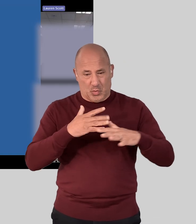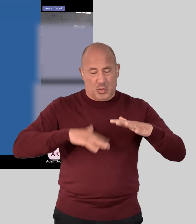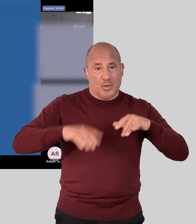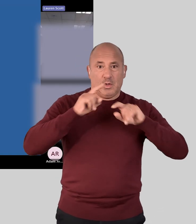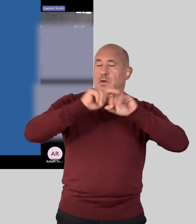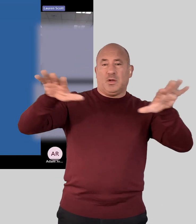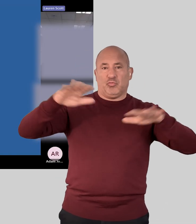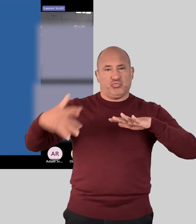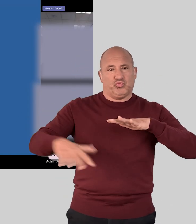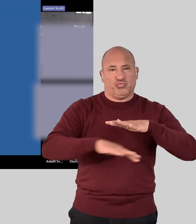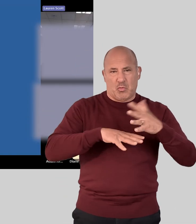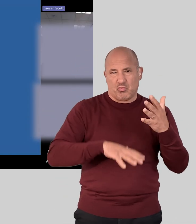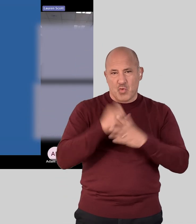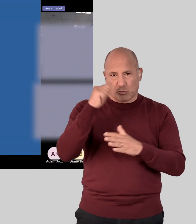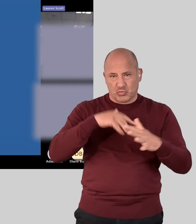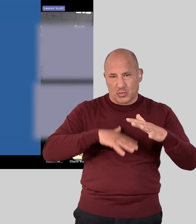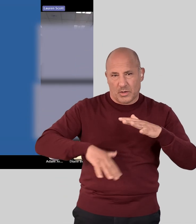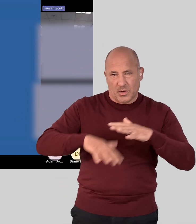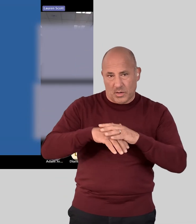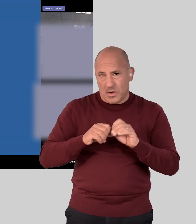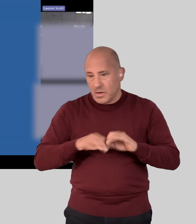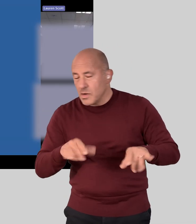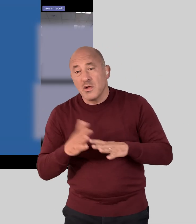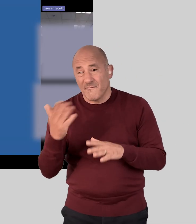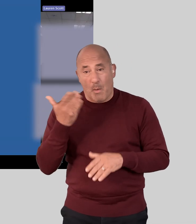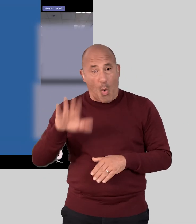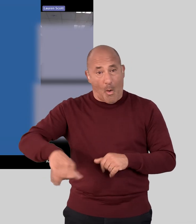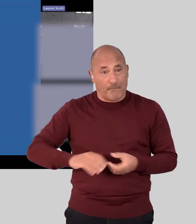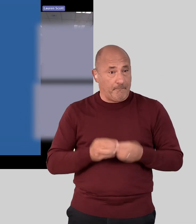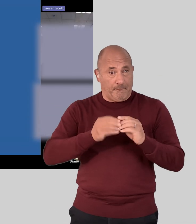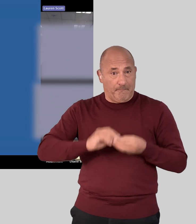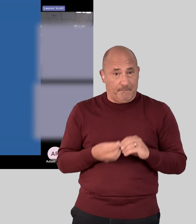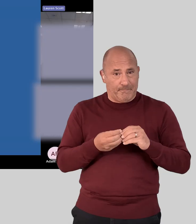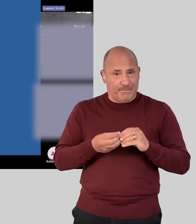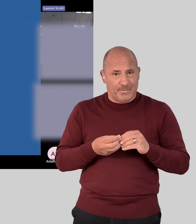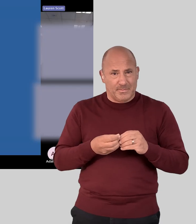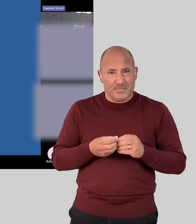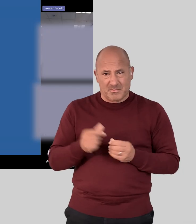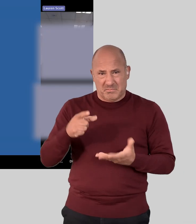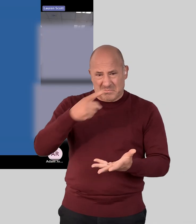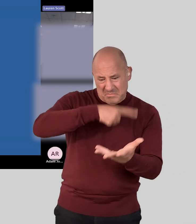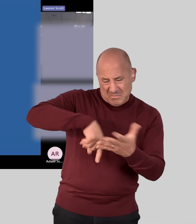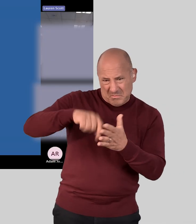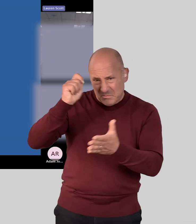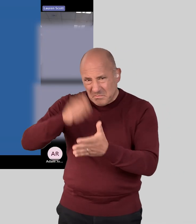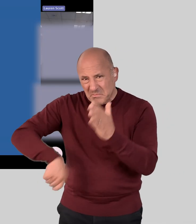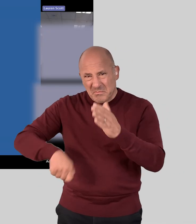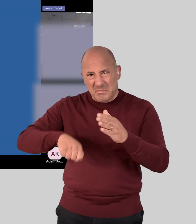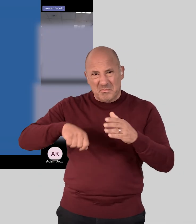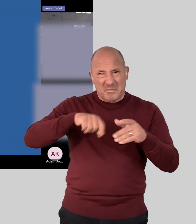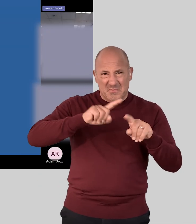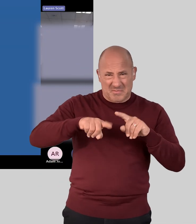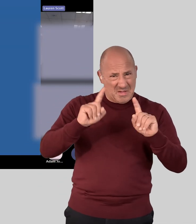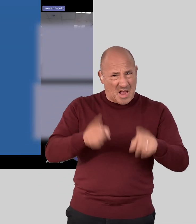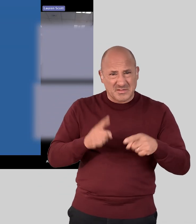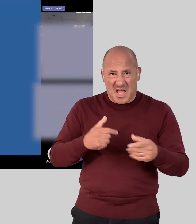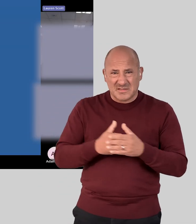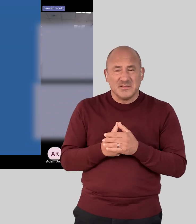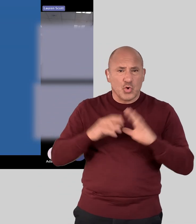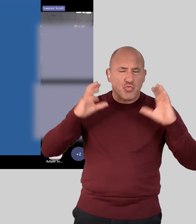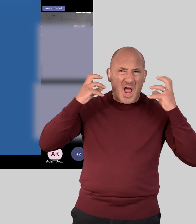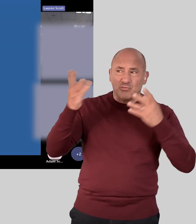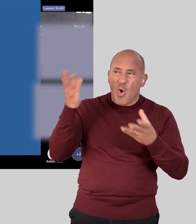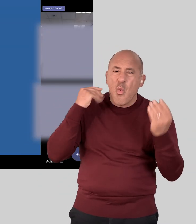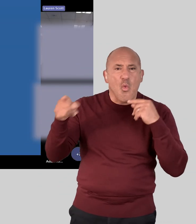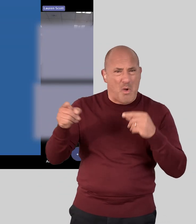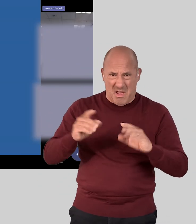had become an underground cultural movement, and its distribution was homemade. You couldn't purchase albums or records, and you couldn't hear